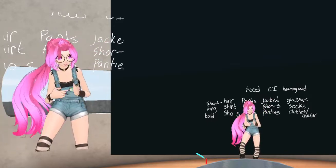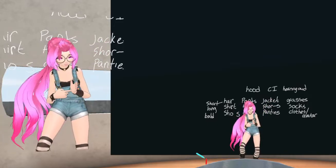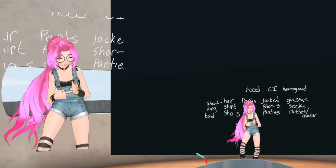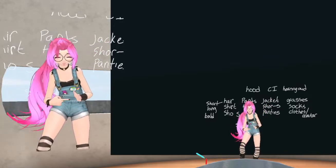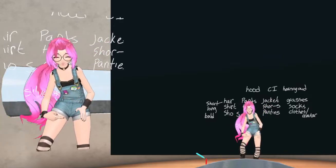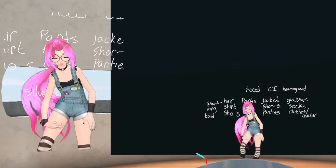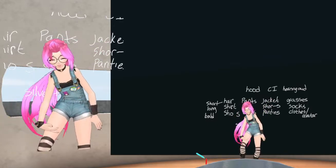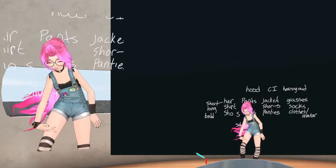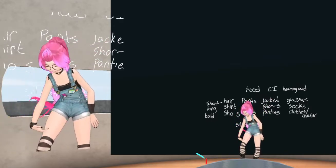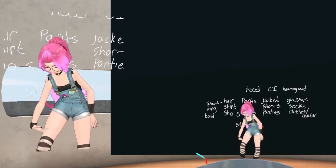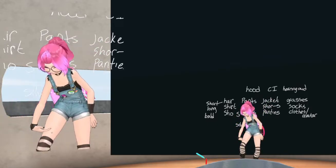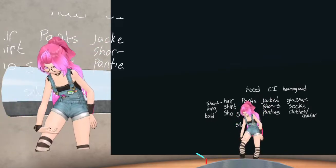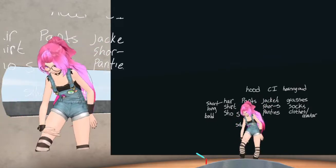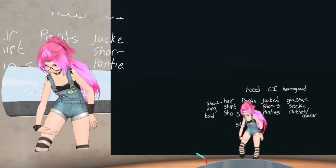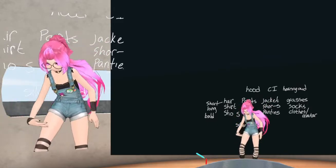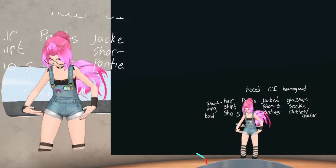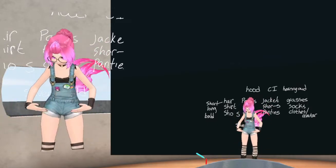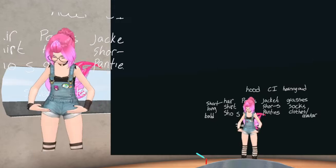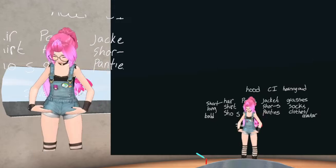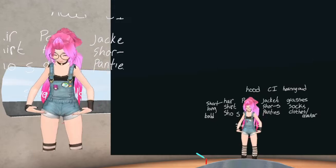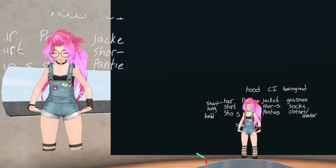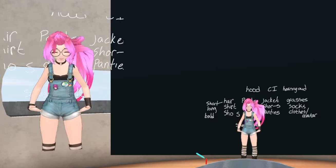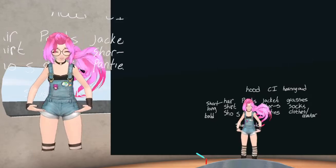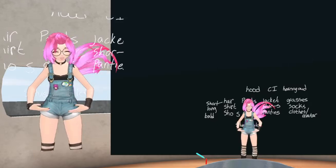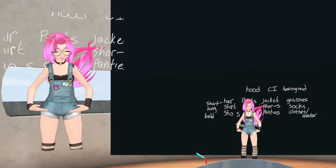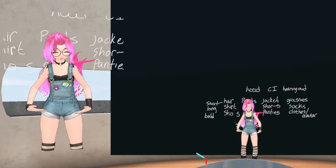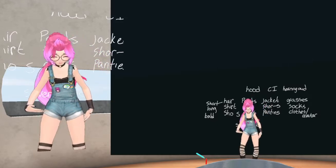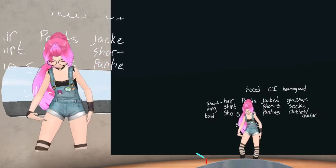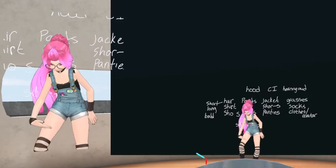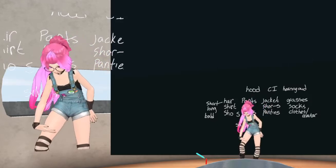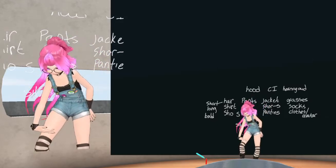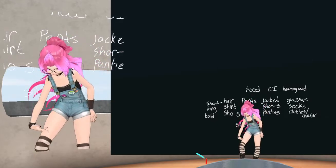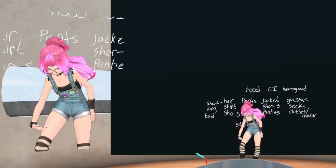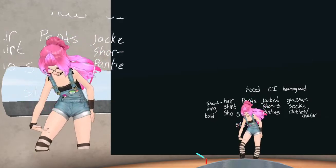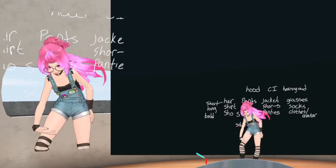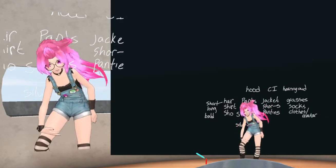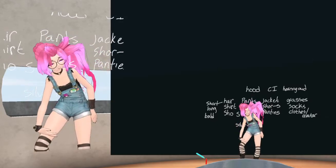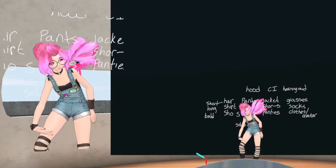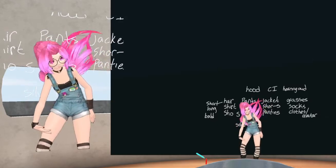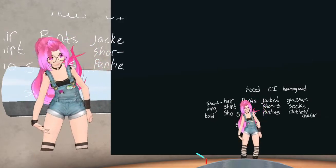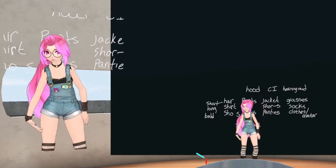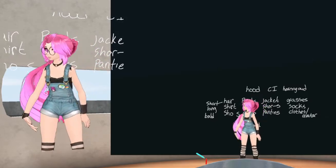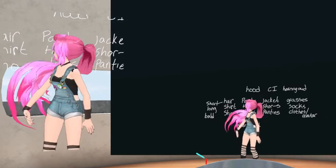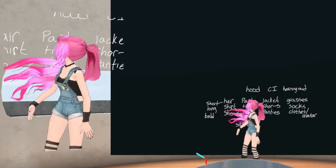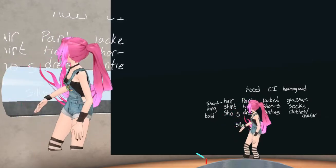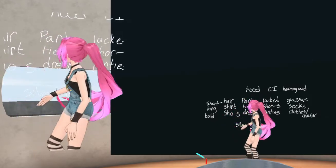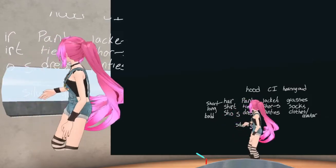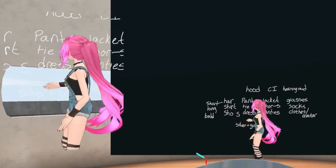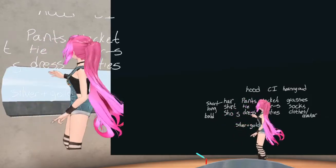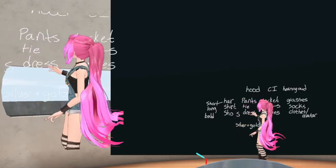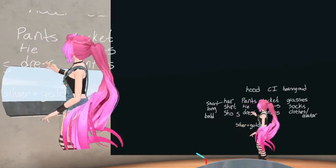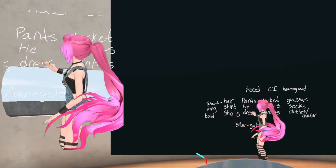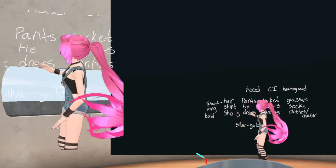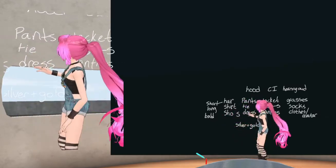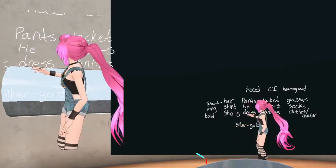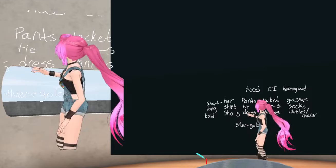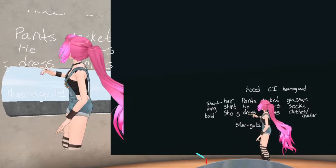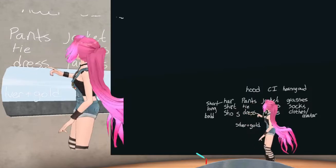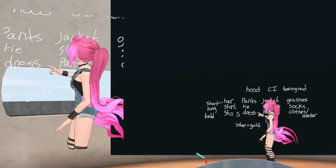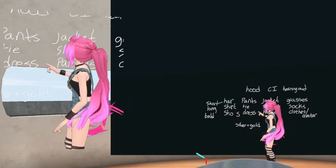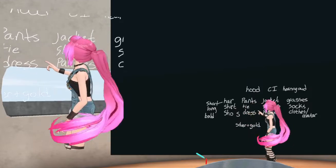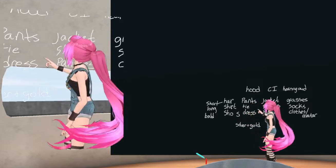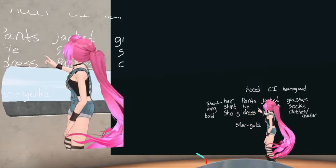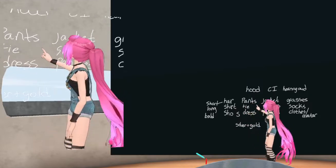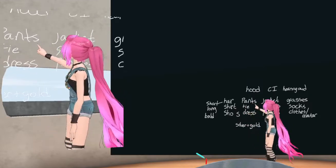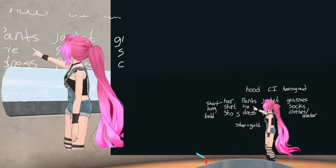You can show them exactly. So I have shorts on. They ended about here, right? So shoes